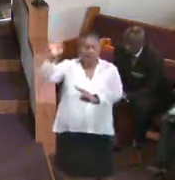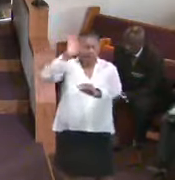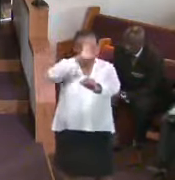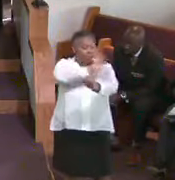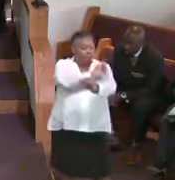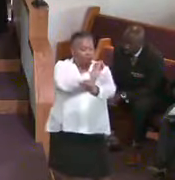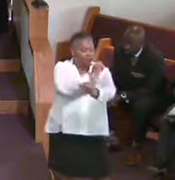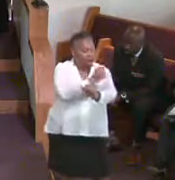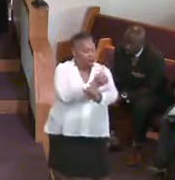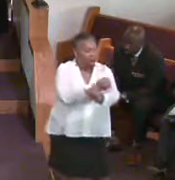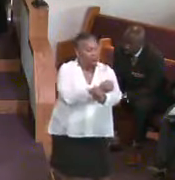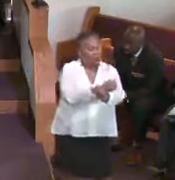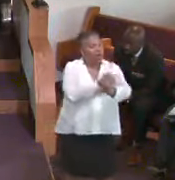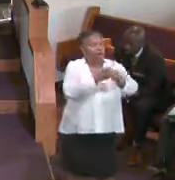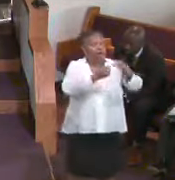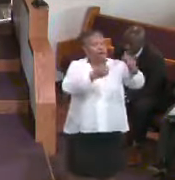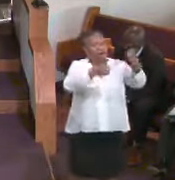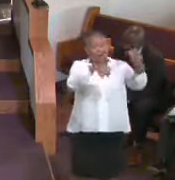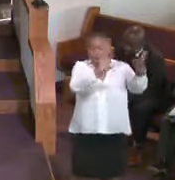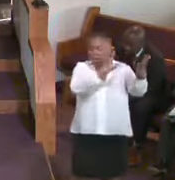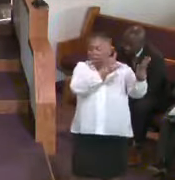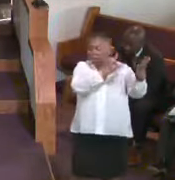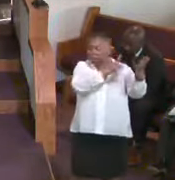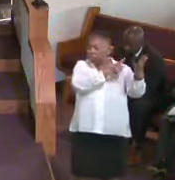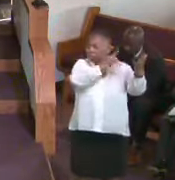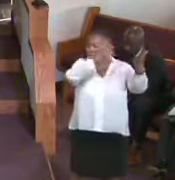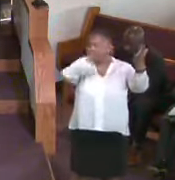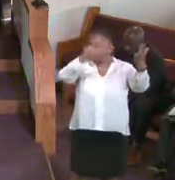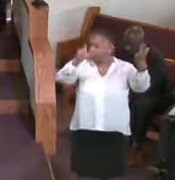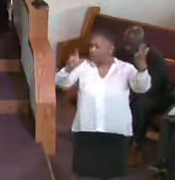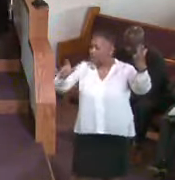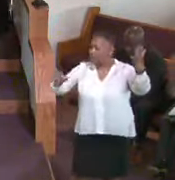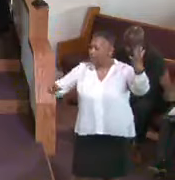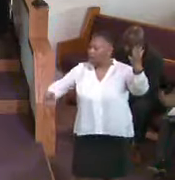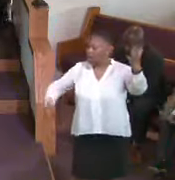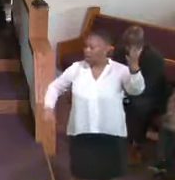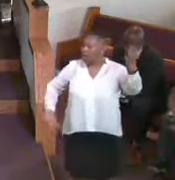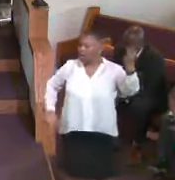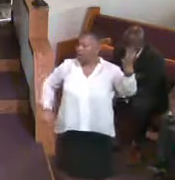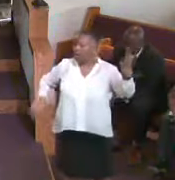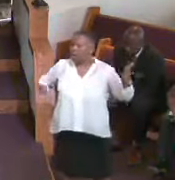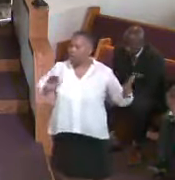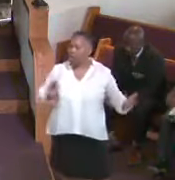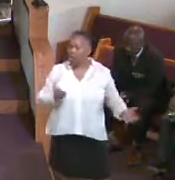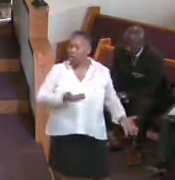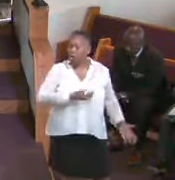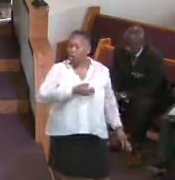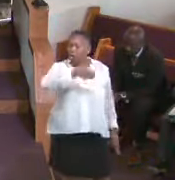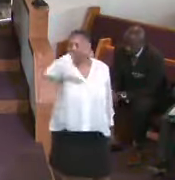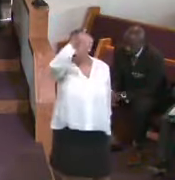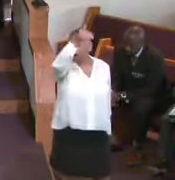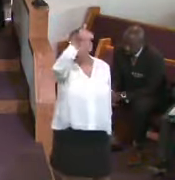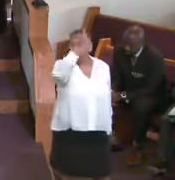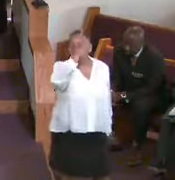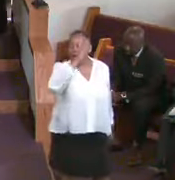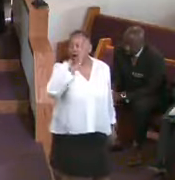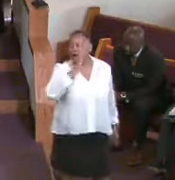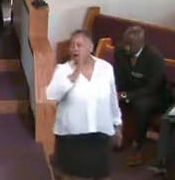Honor and power unto the Lord. Come on, let that resonate in your